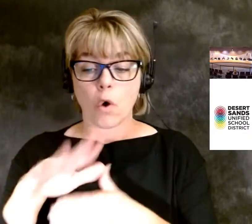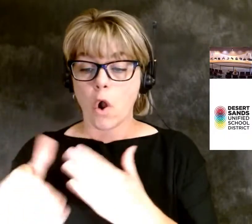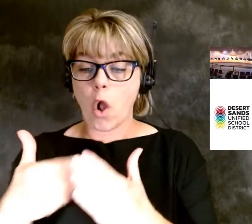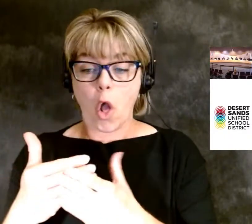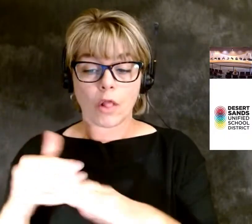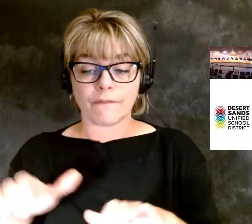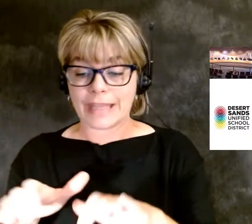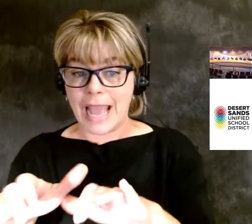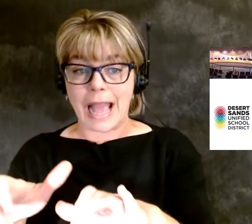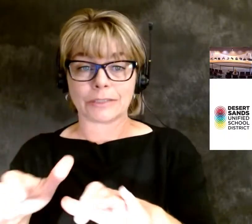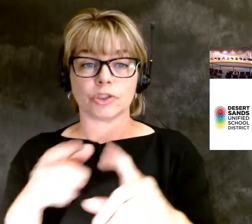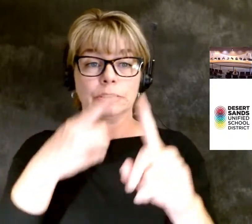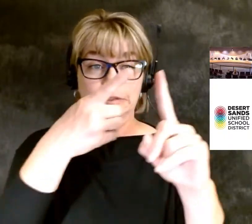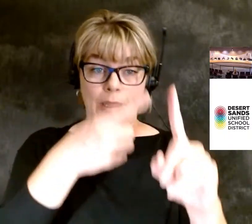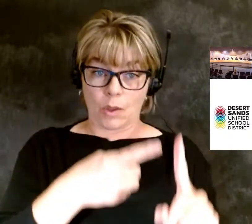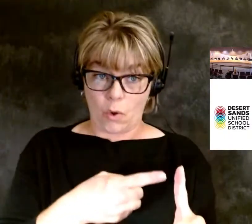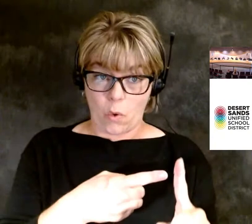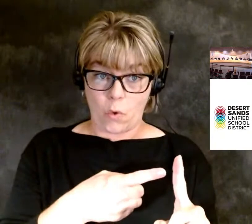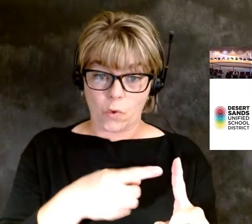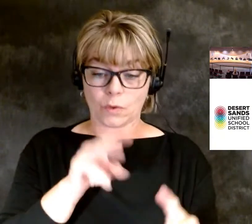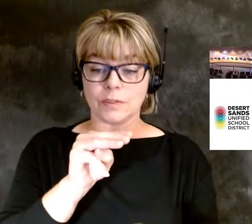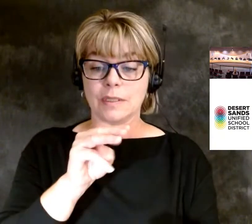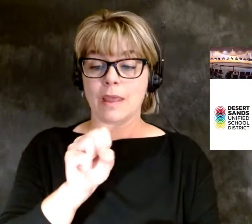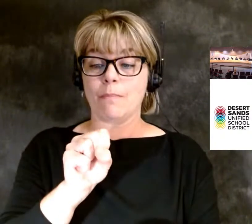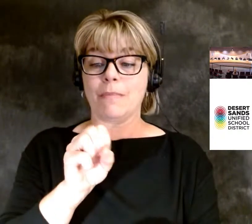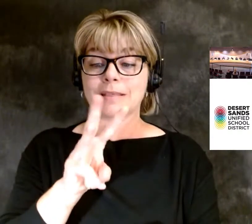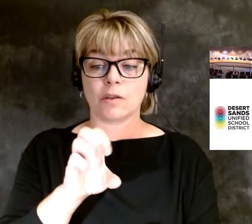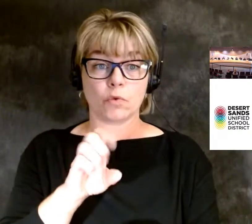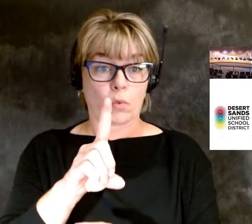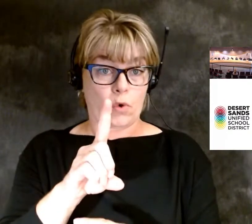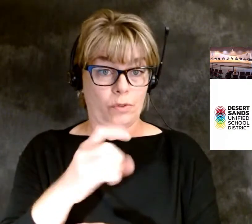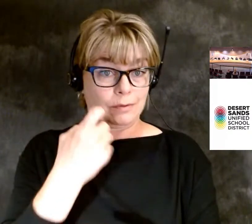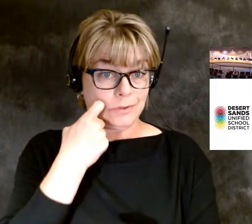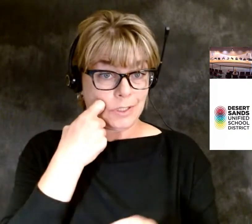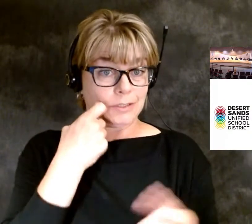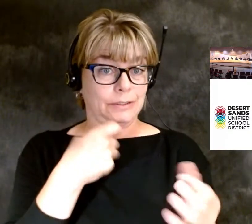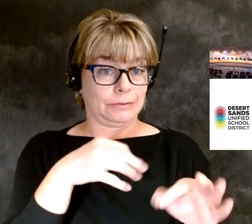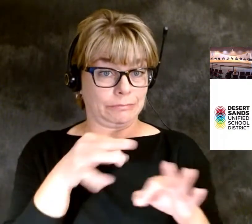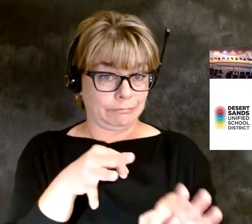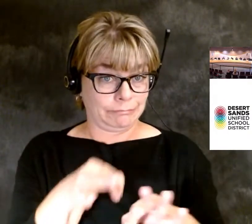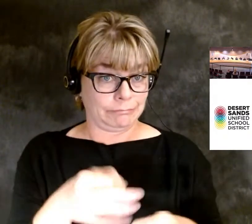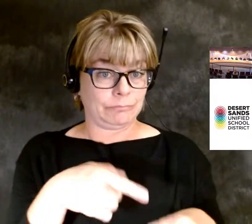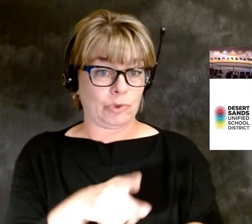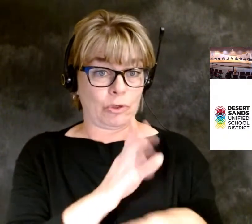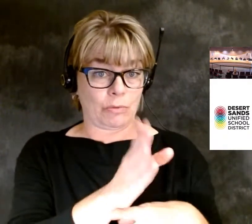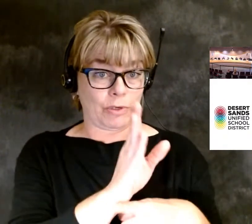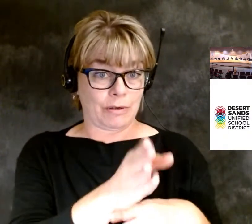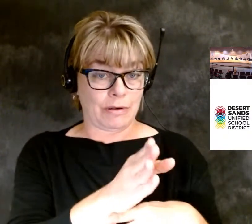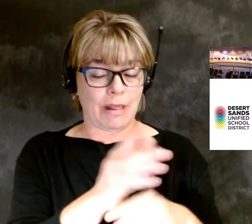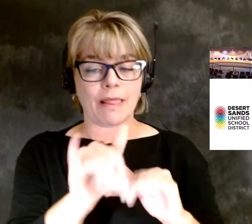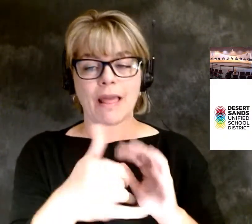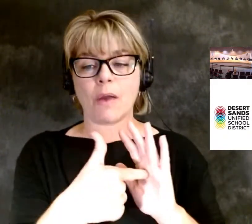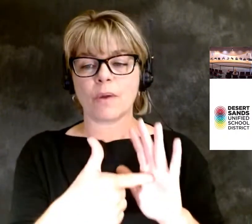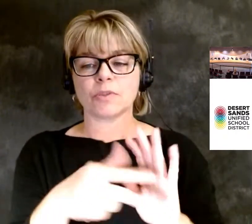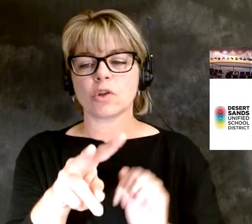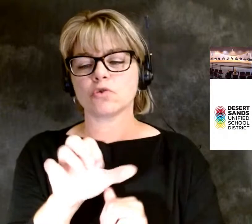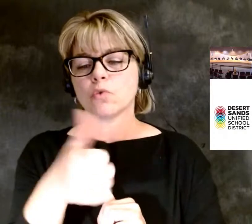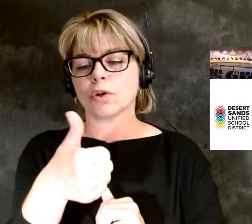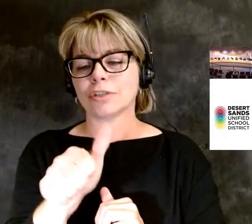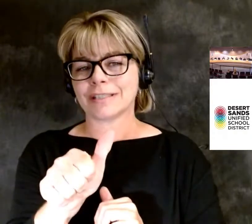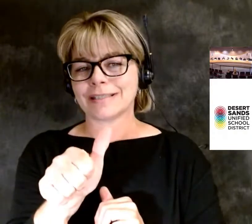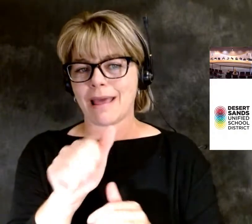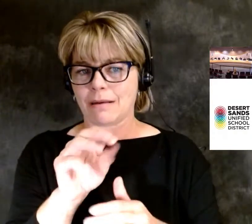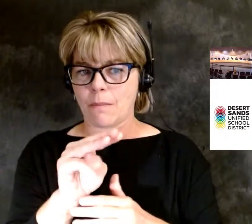that Mrs. Wood was discussing during her presentation represent $210 million worth of